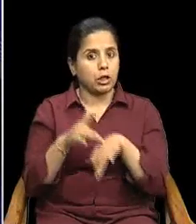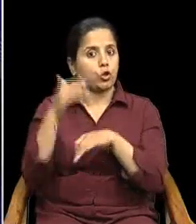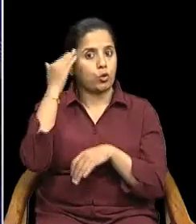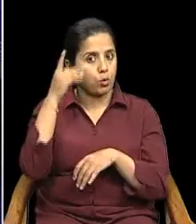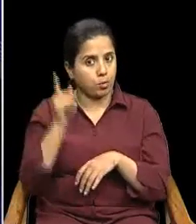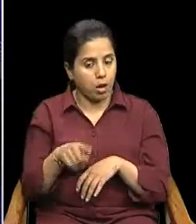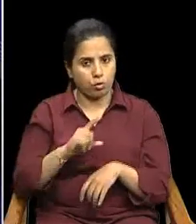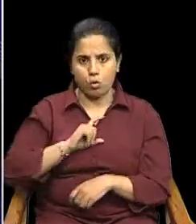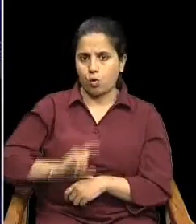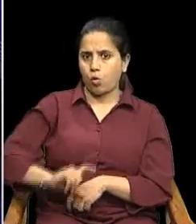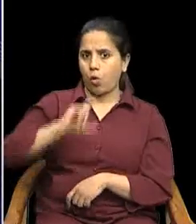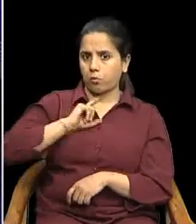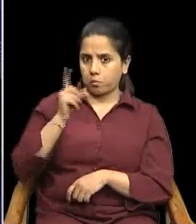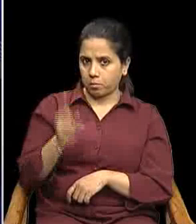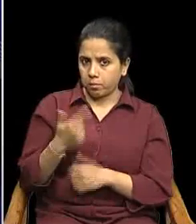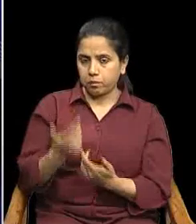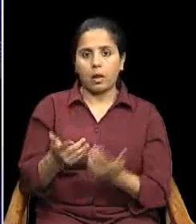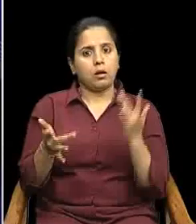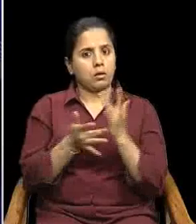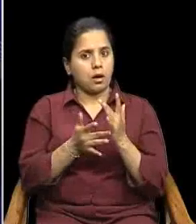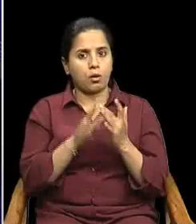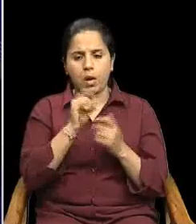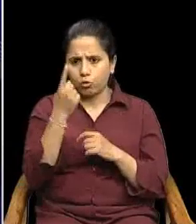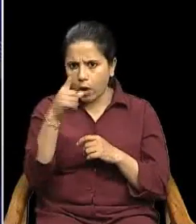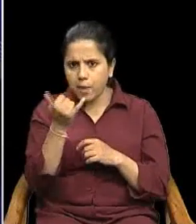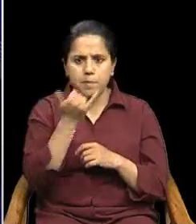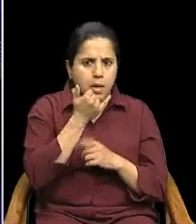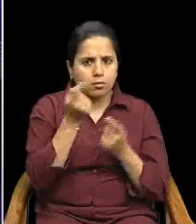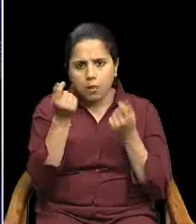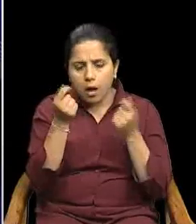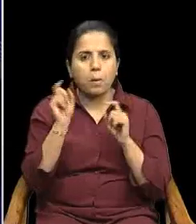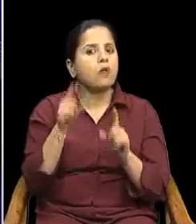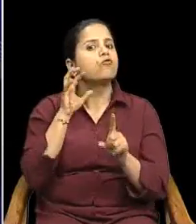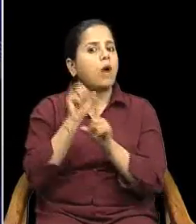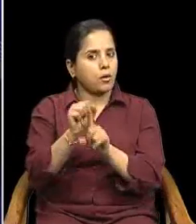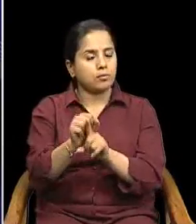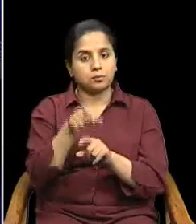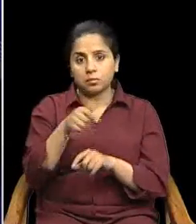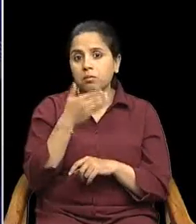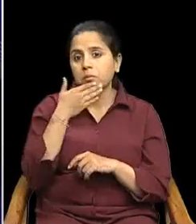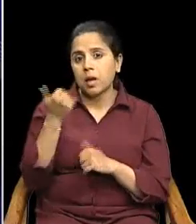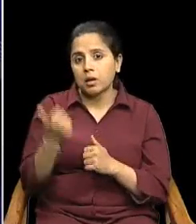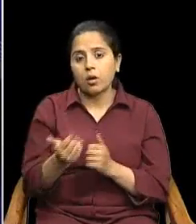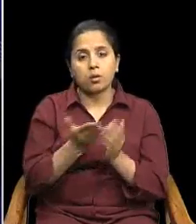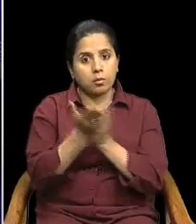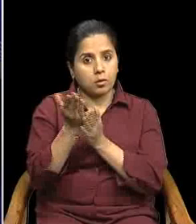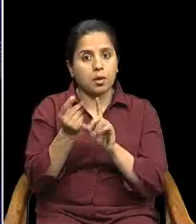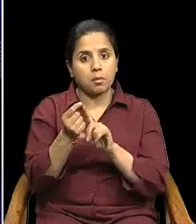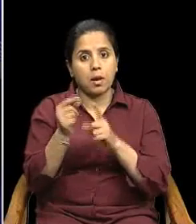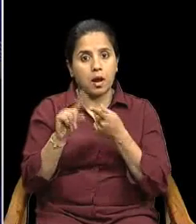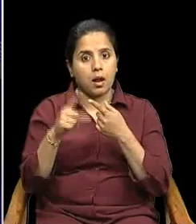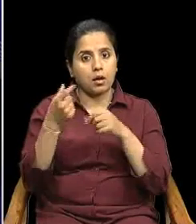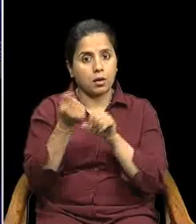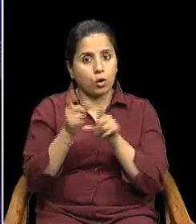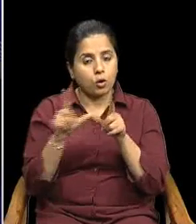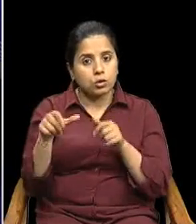the confidence, and the technical correctness. Now, the best pedagogical approaches